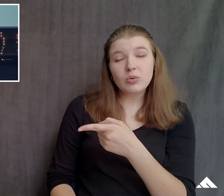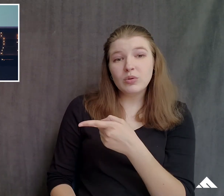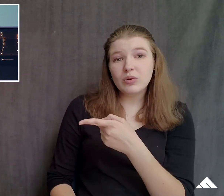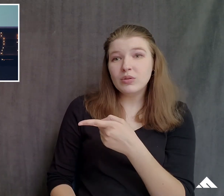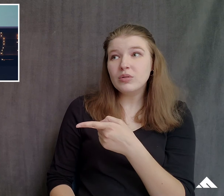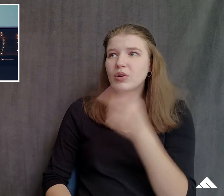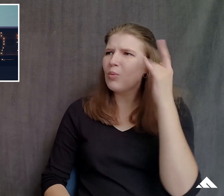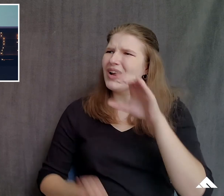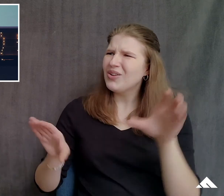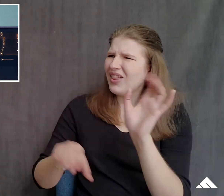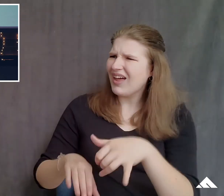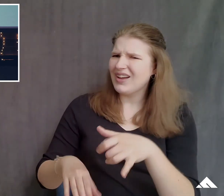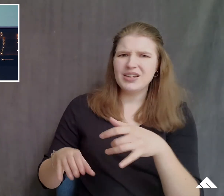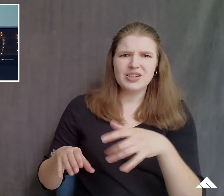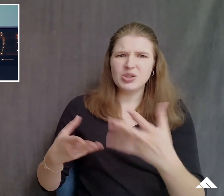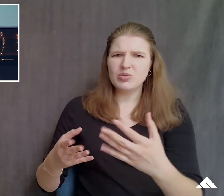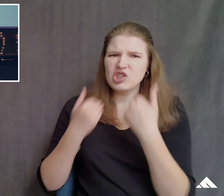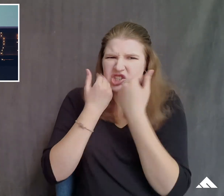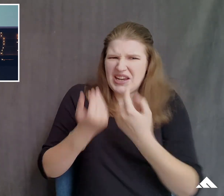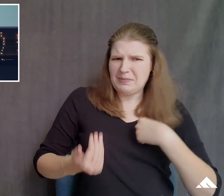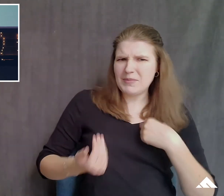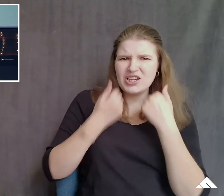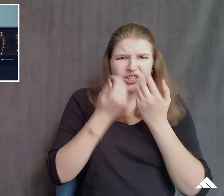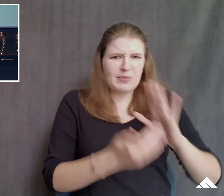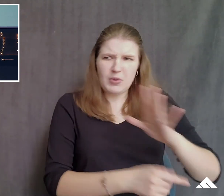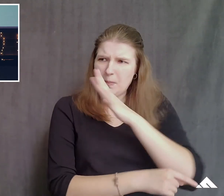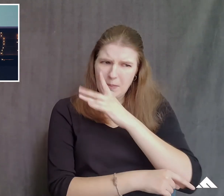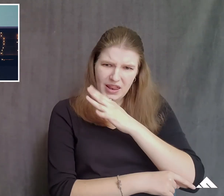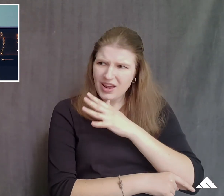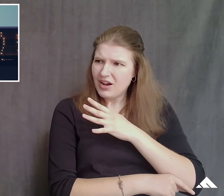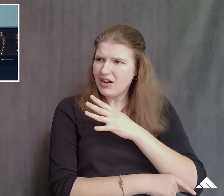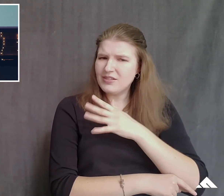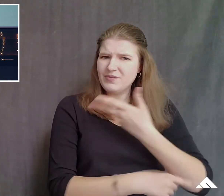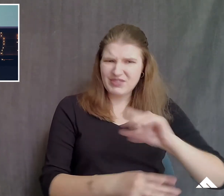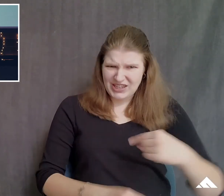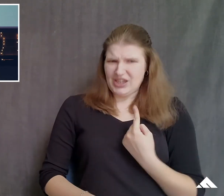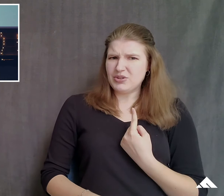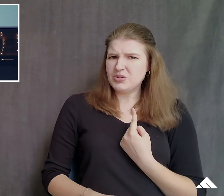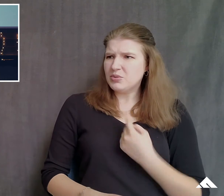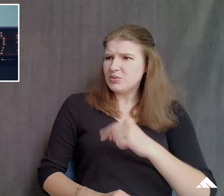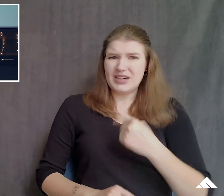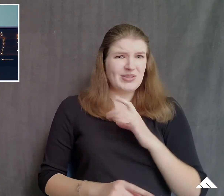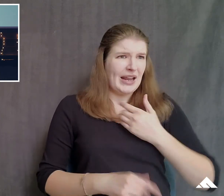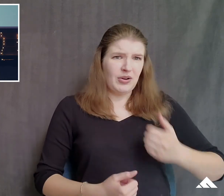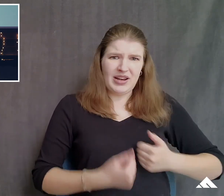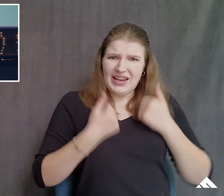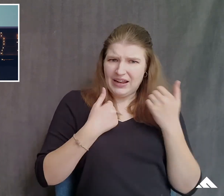Why do you do that? Well, you've brought shame to me. You brought shame to your mother. You've insulted us. You've insulted our way of..." I